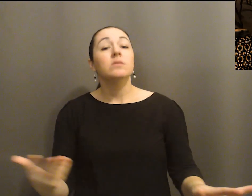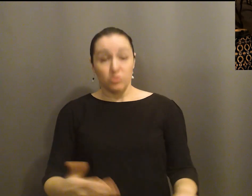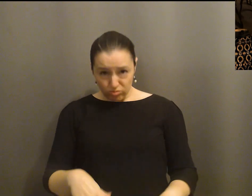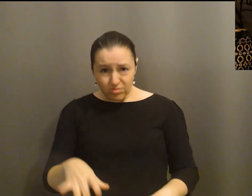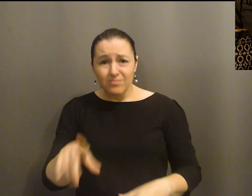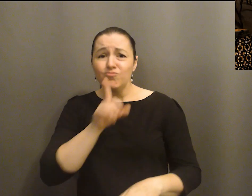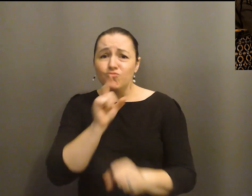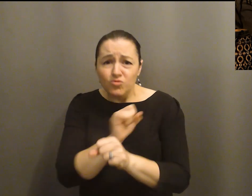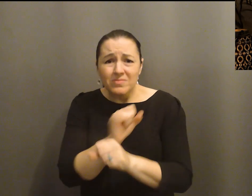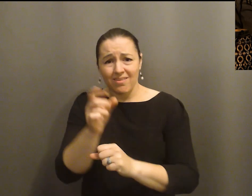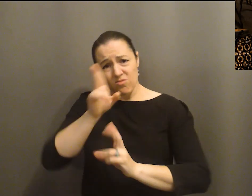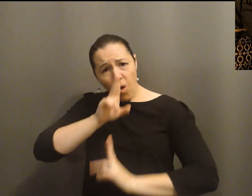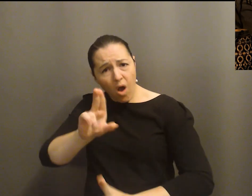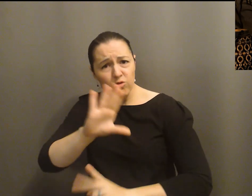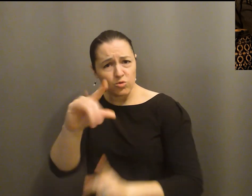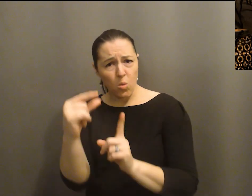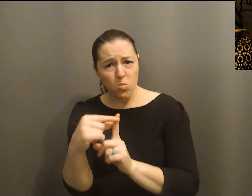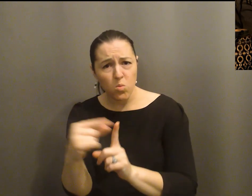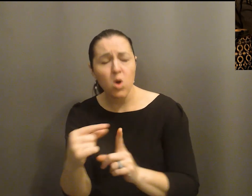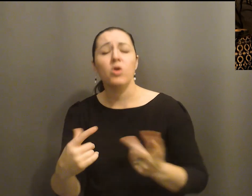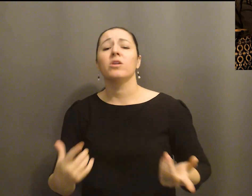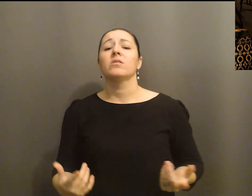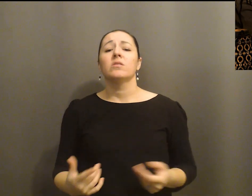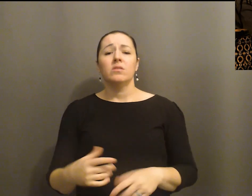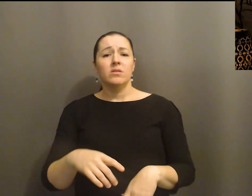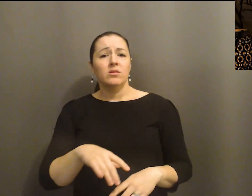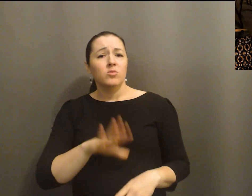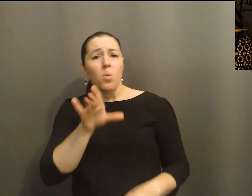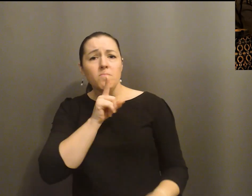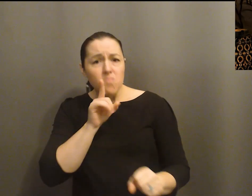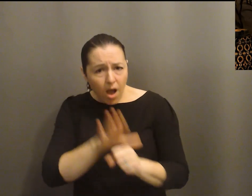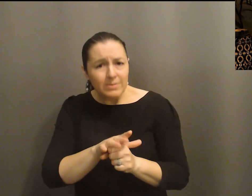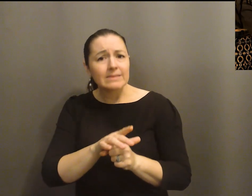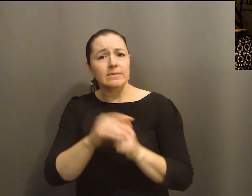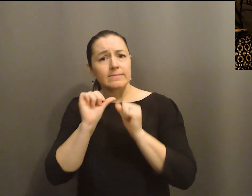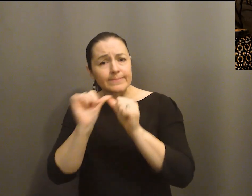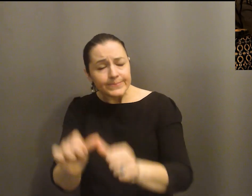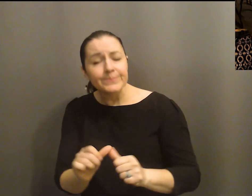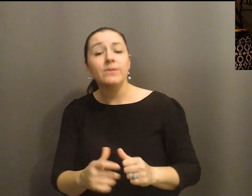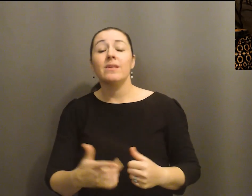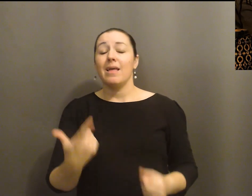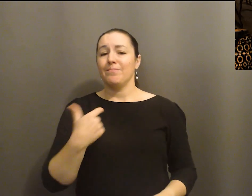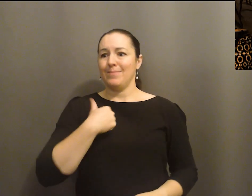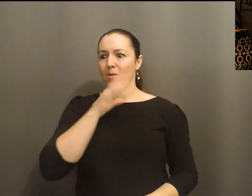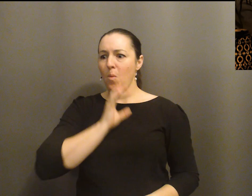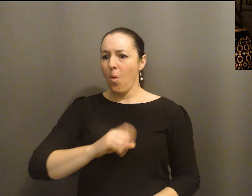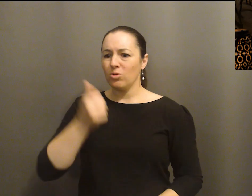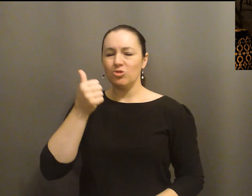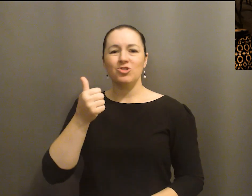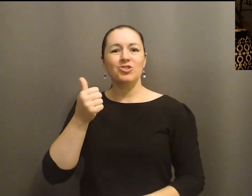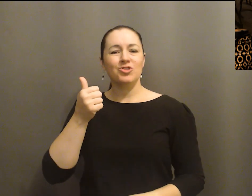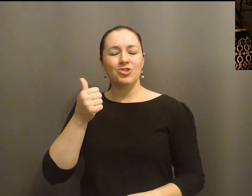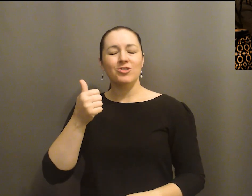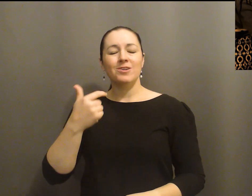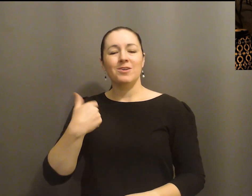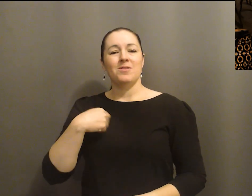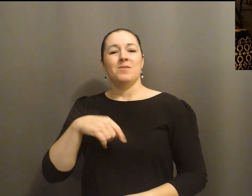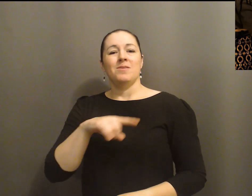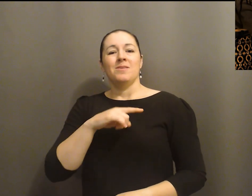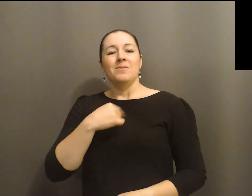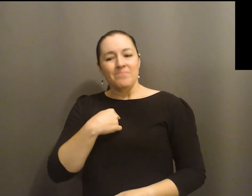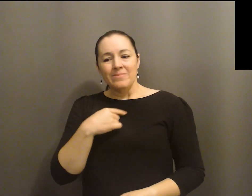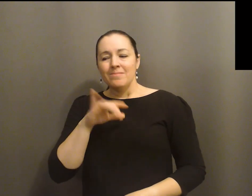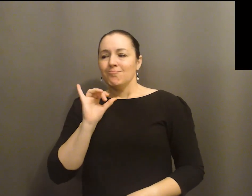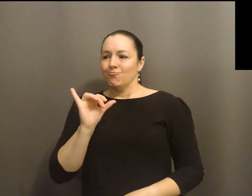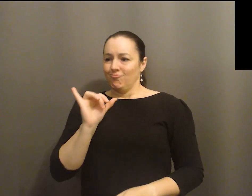what you said You would do It's standing strong When everybody else Around you Is running away And the older I get The more I value The fruit of